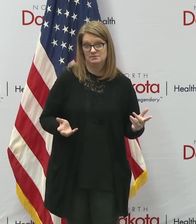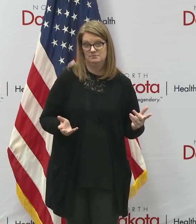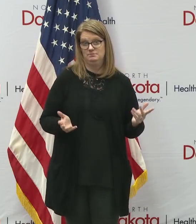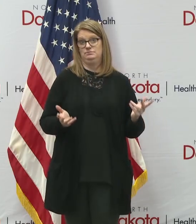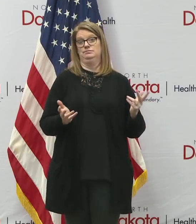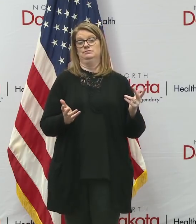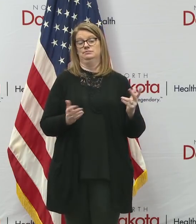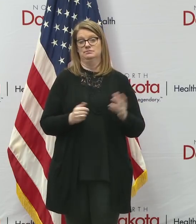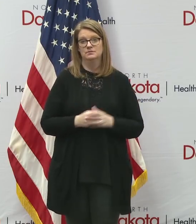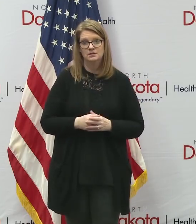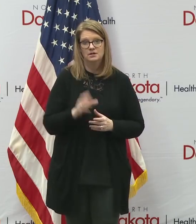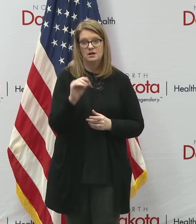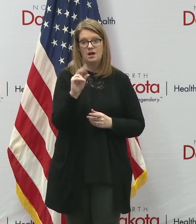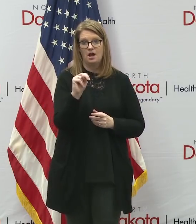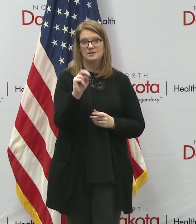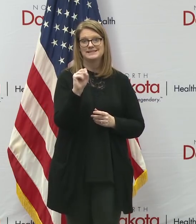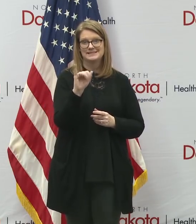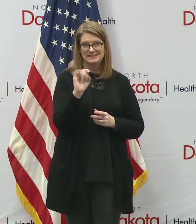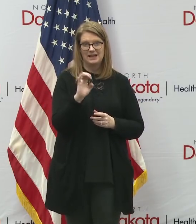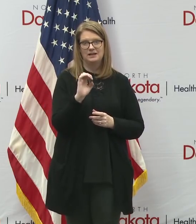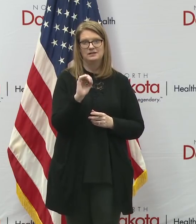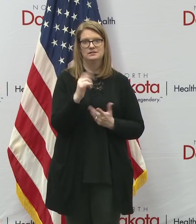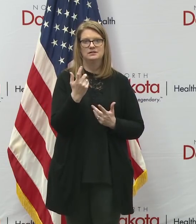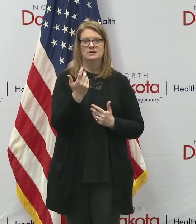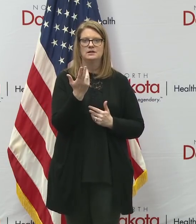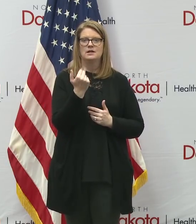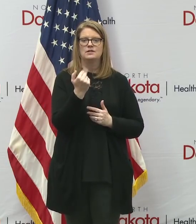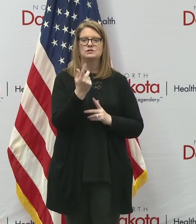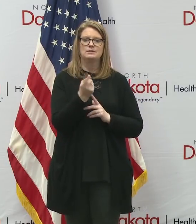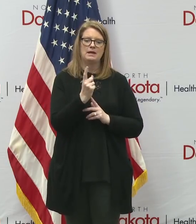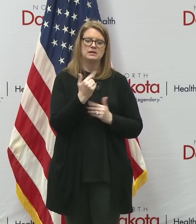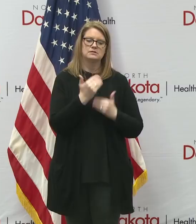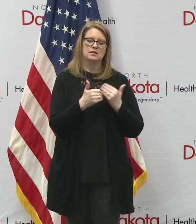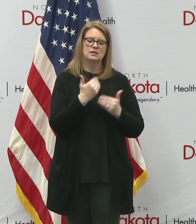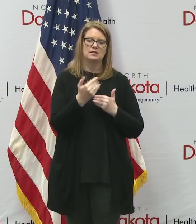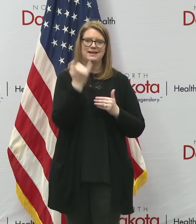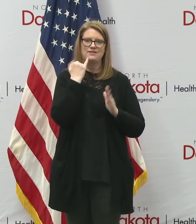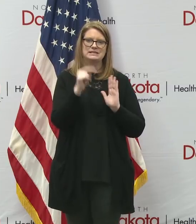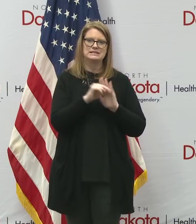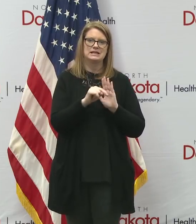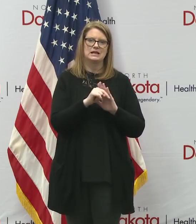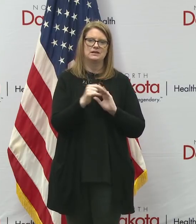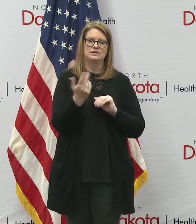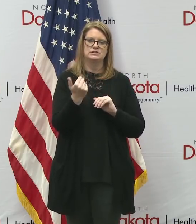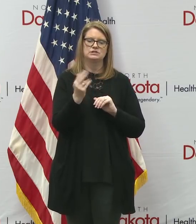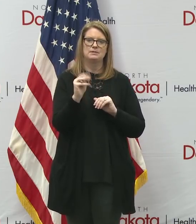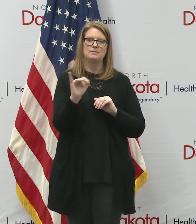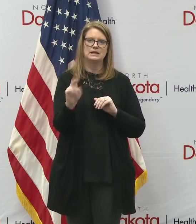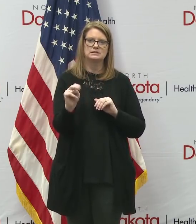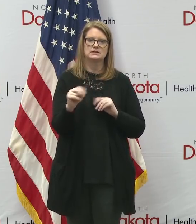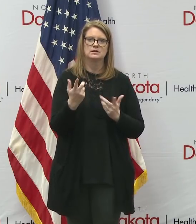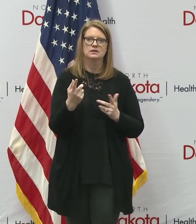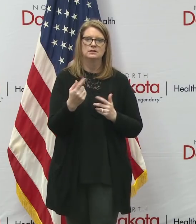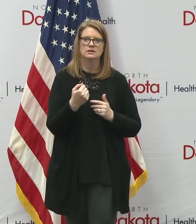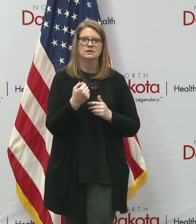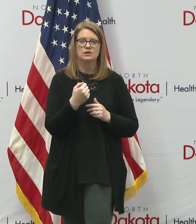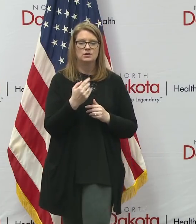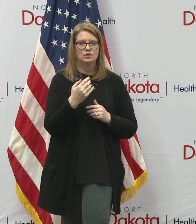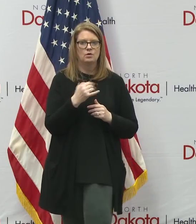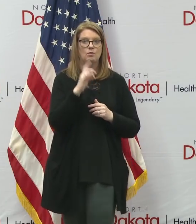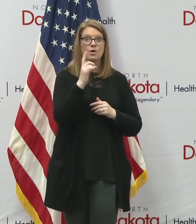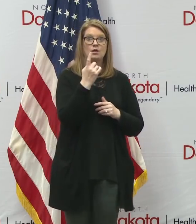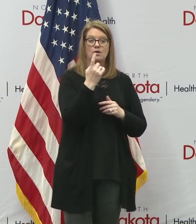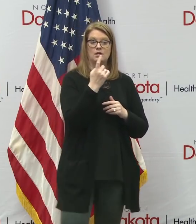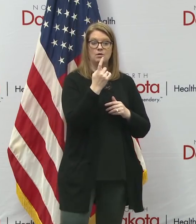that. On site, on point of care. It takes you 13 minutes. It chugs along. If it's negative, it takes 13 minutes. Only does one at a time.